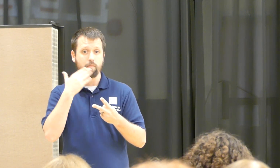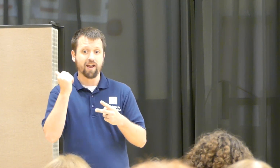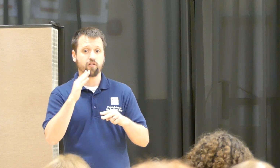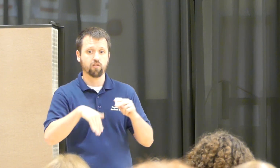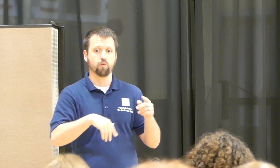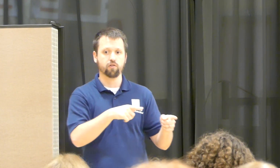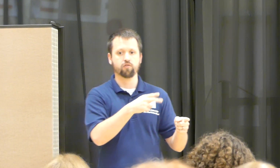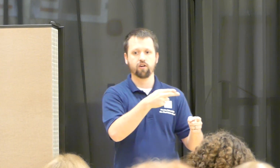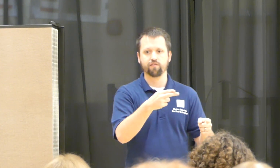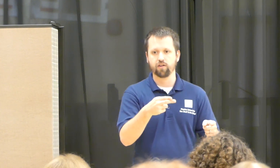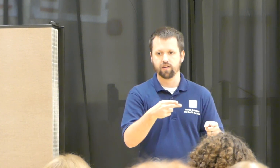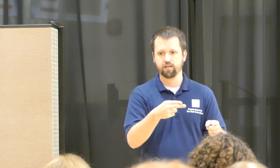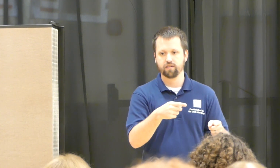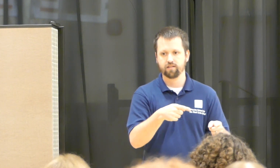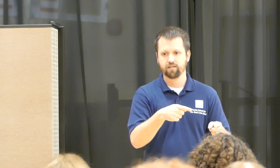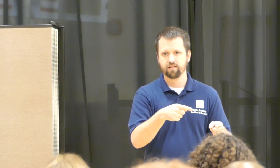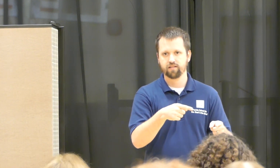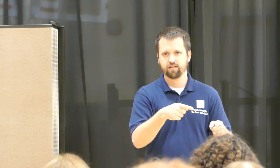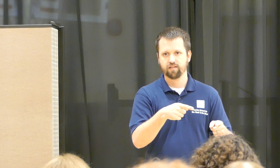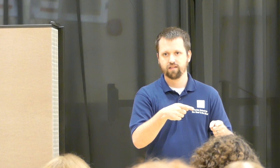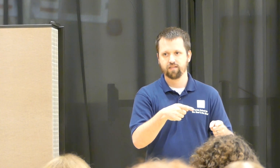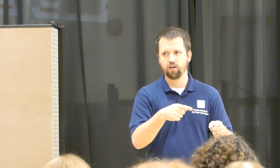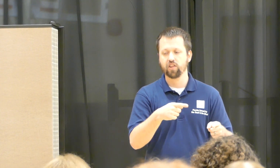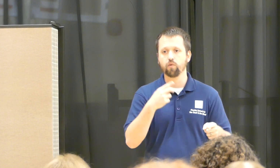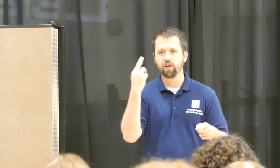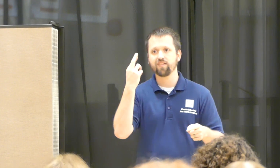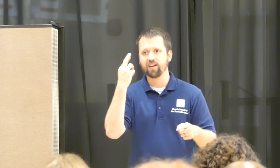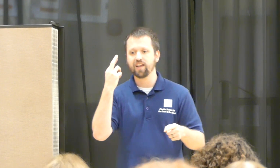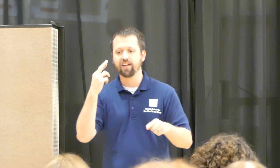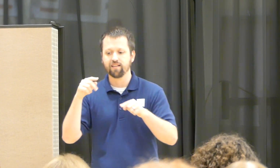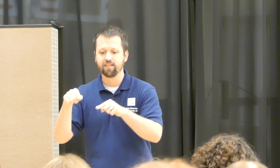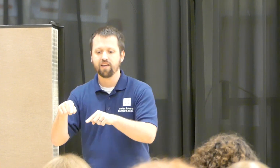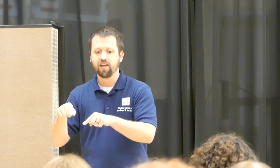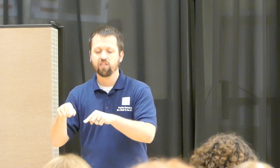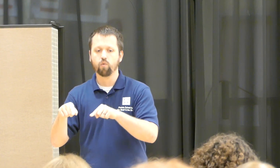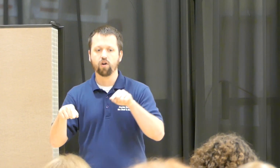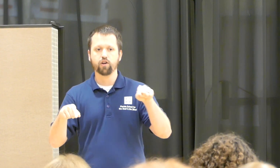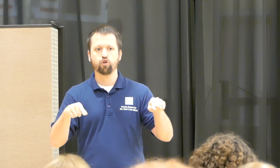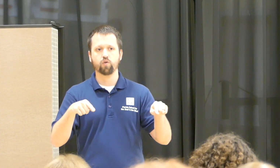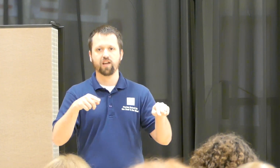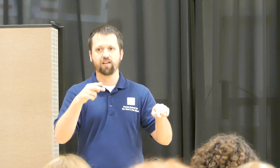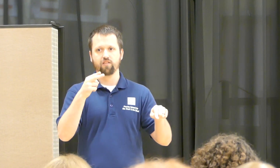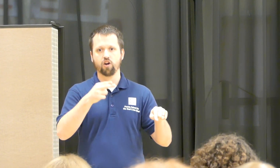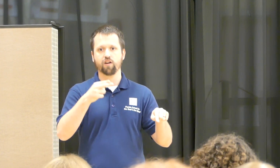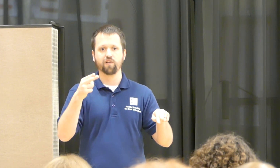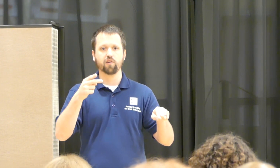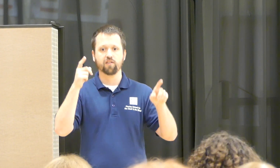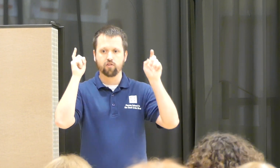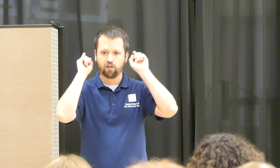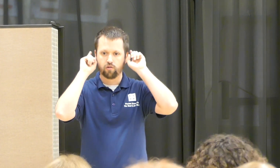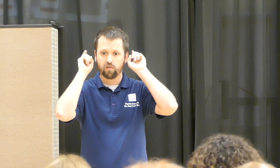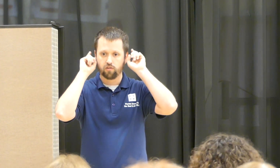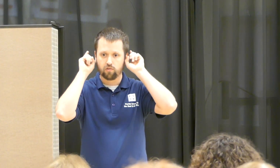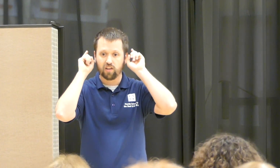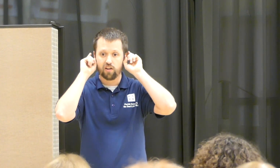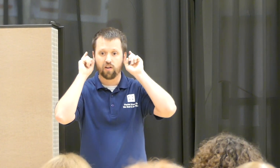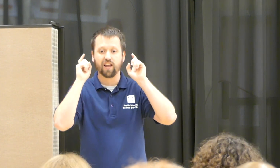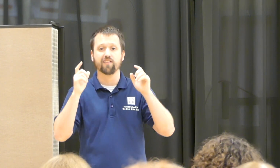better than the one who's hard of hearing. So, and the reason is the one who is hard of hearing started using hearing aids at a